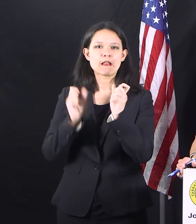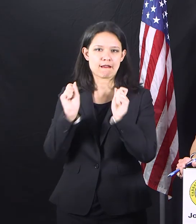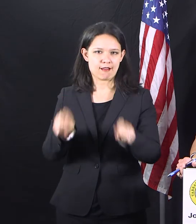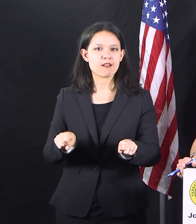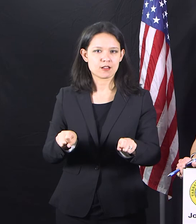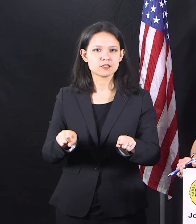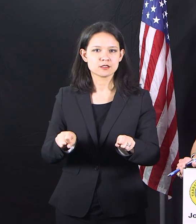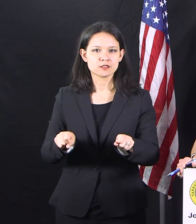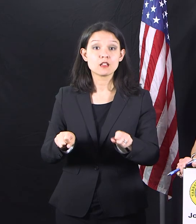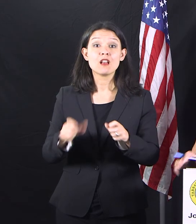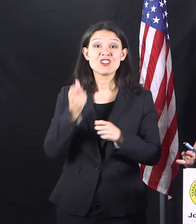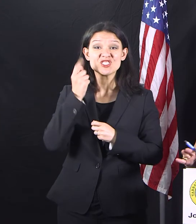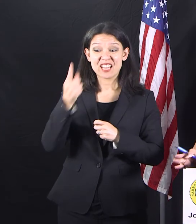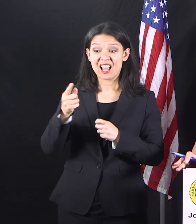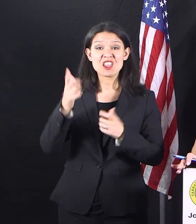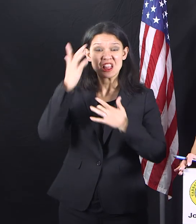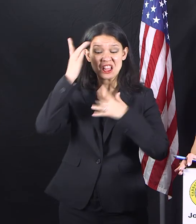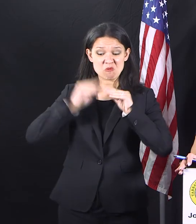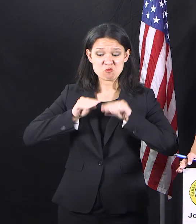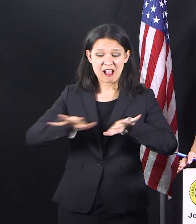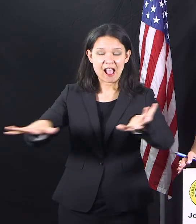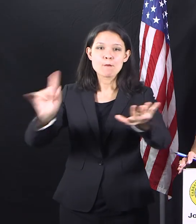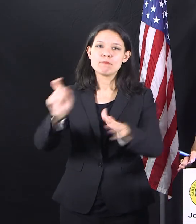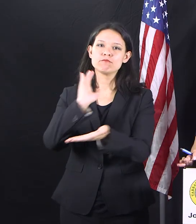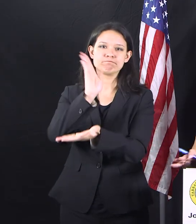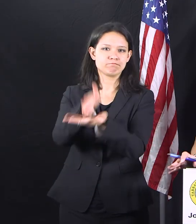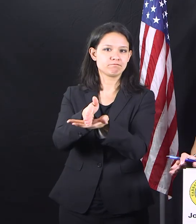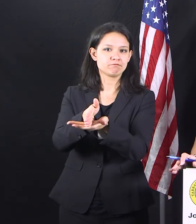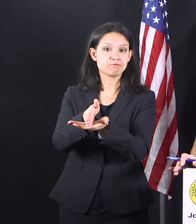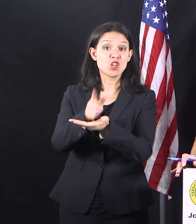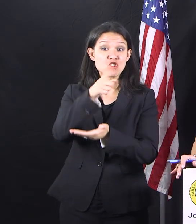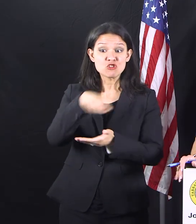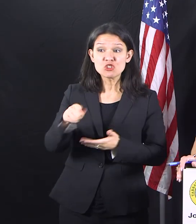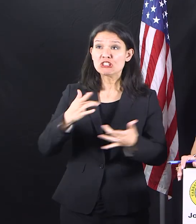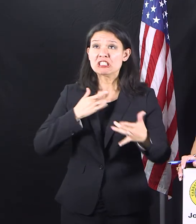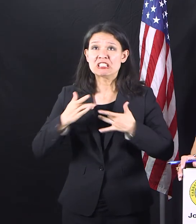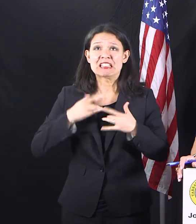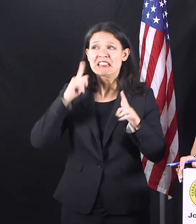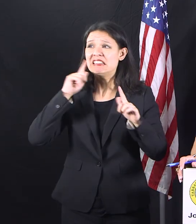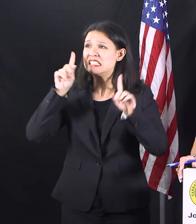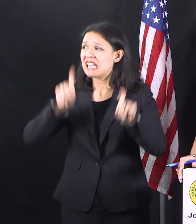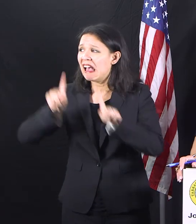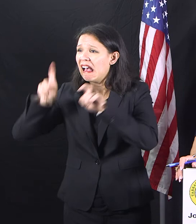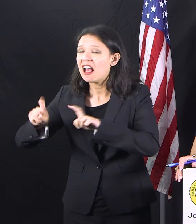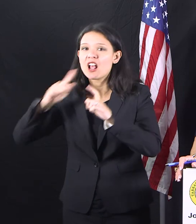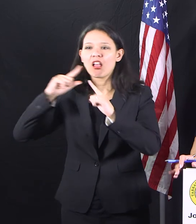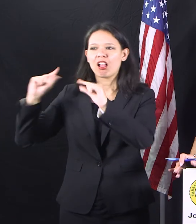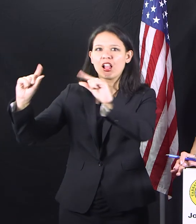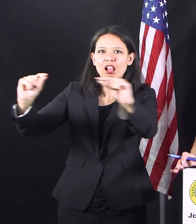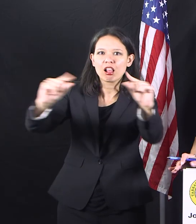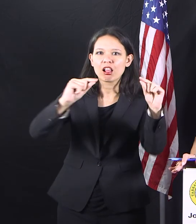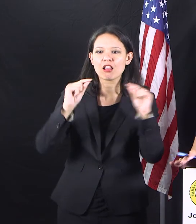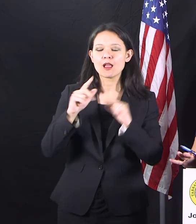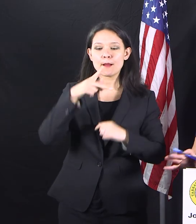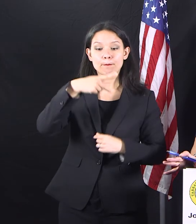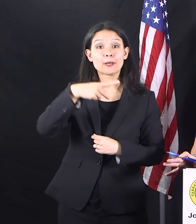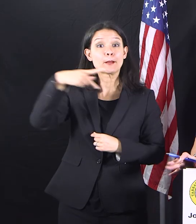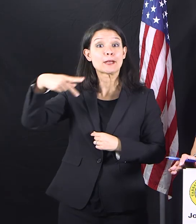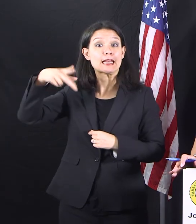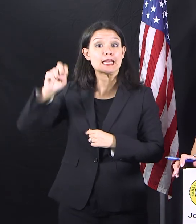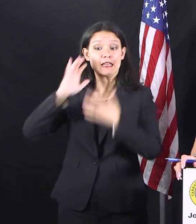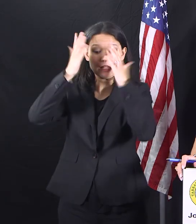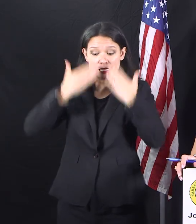got to stop the spread of this. And if you're worried about testing, and everybody is, if you're hearing a lot of talk about PPEs,